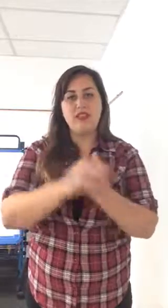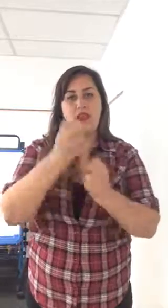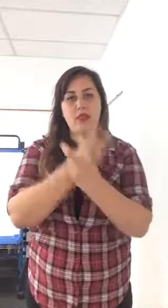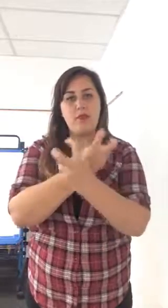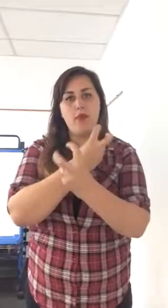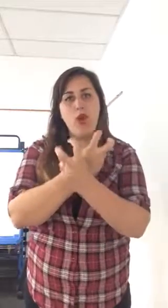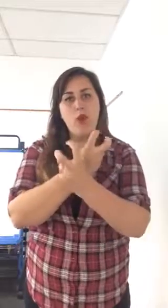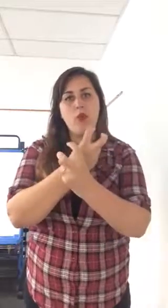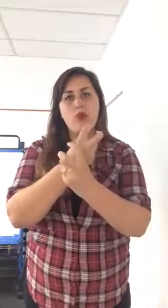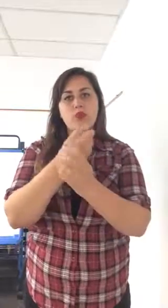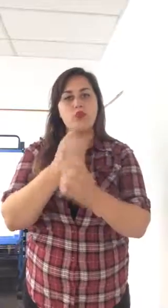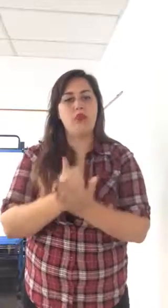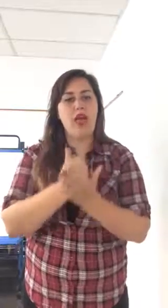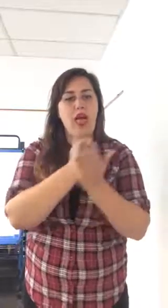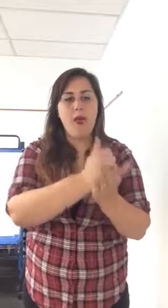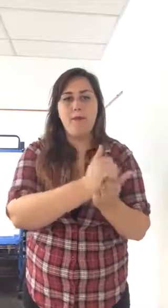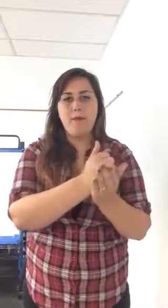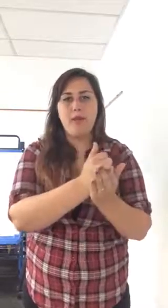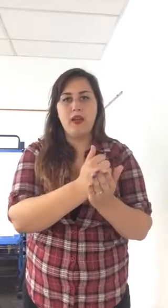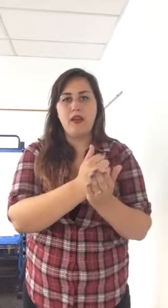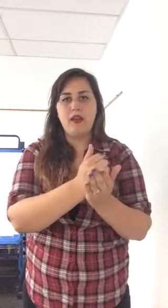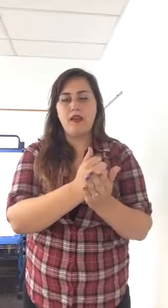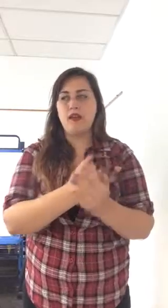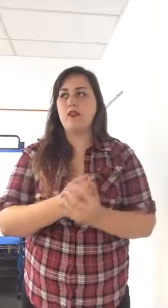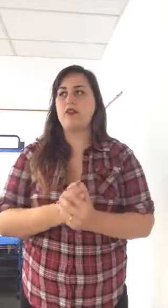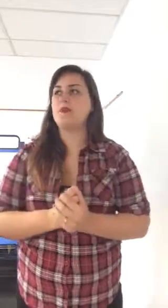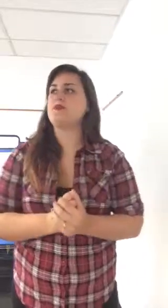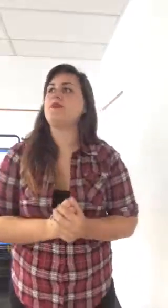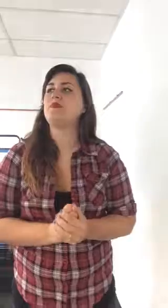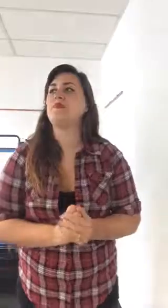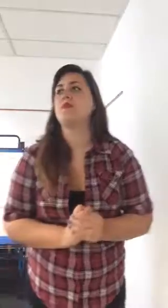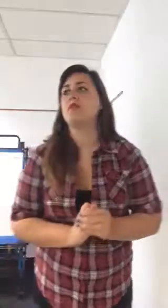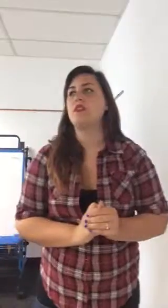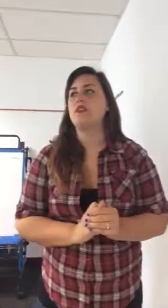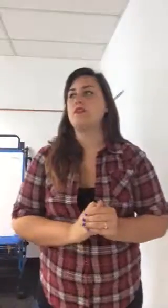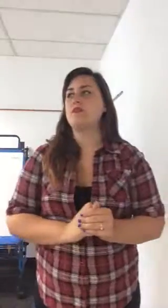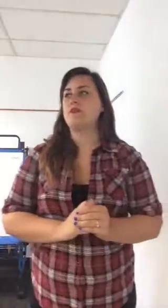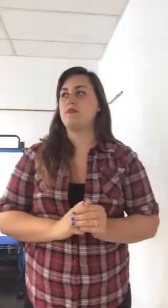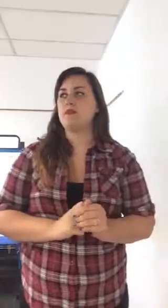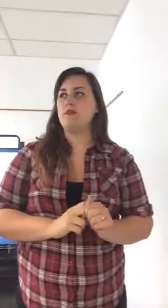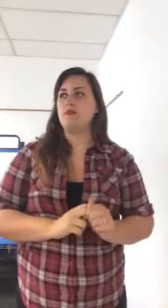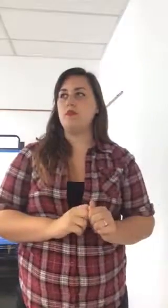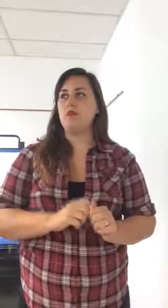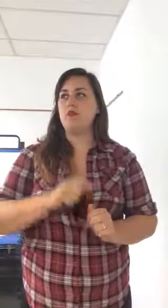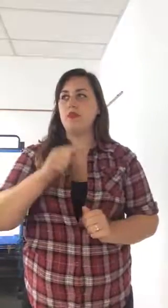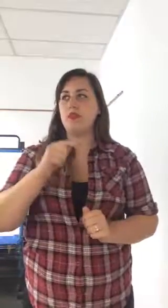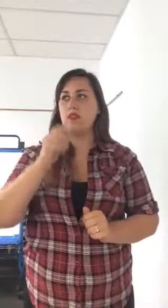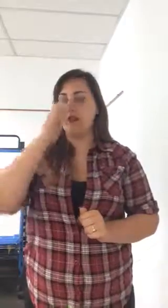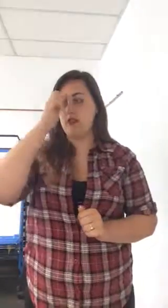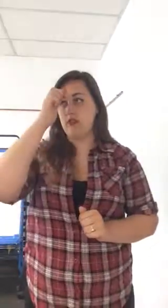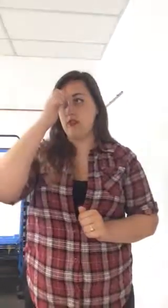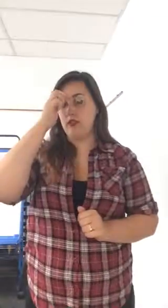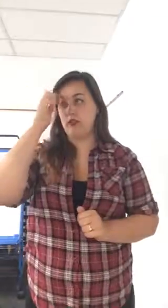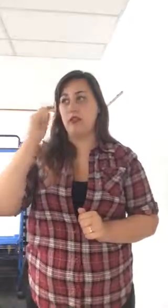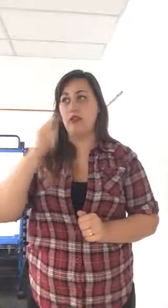that area. It has growth cells in it that's going to allow the growth and repair of that area. It's there for development and also there for repair, not just support